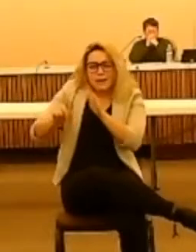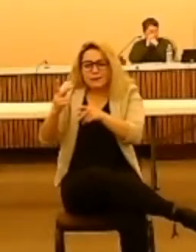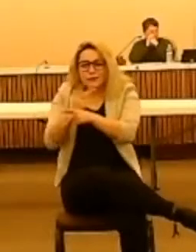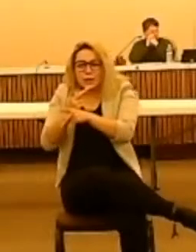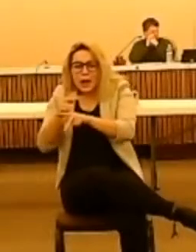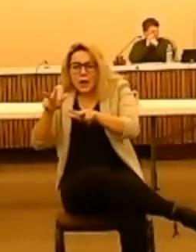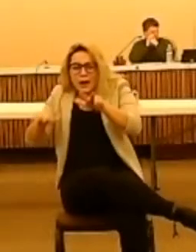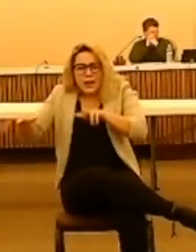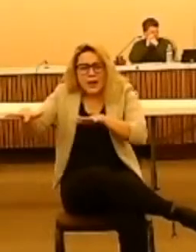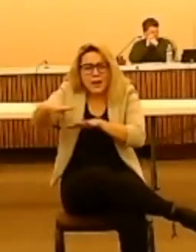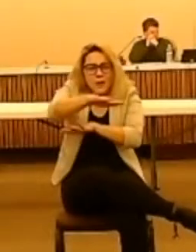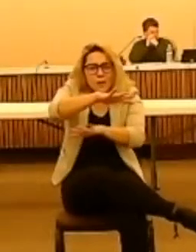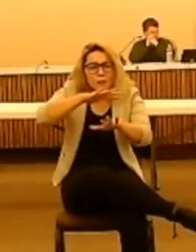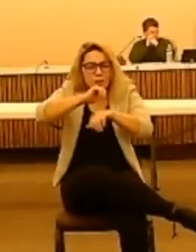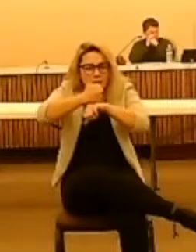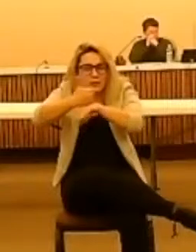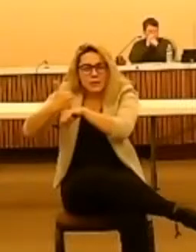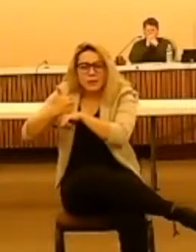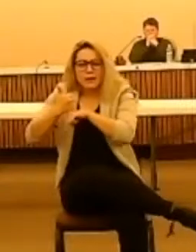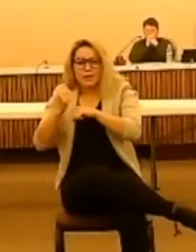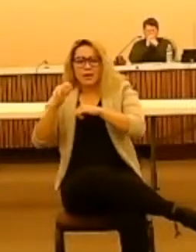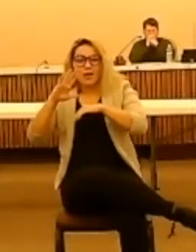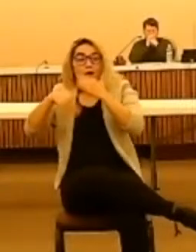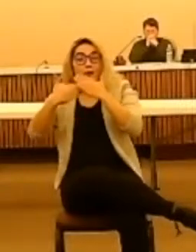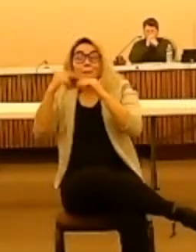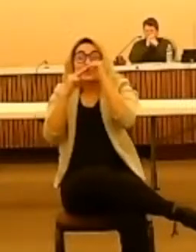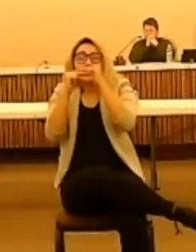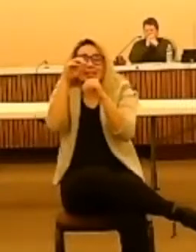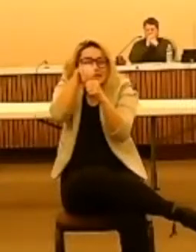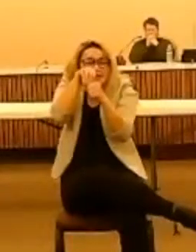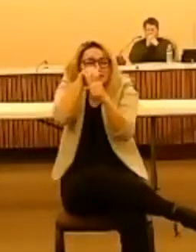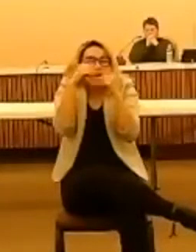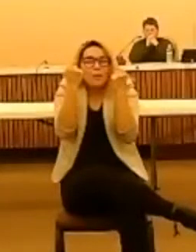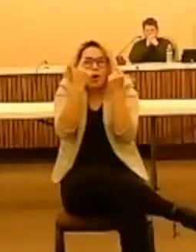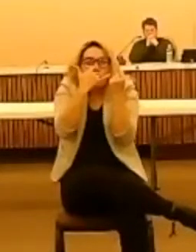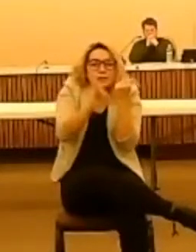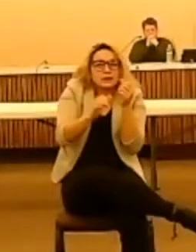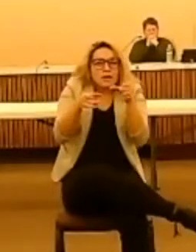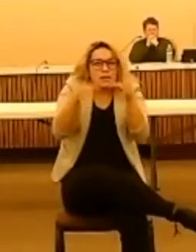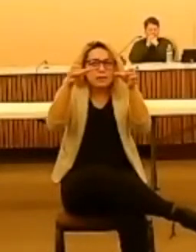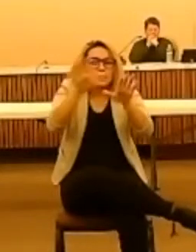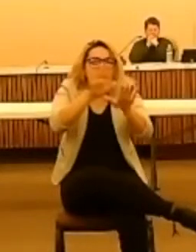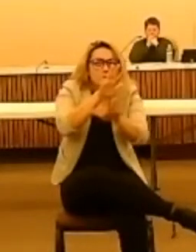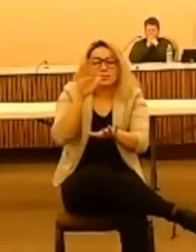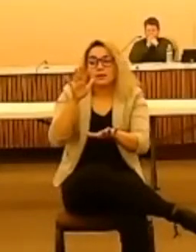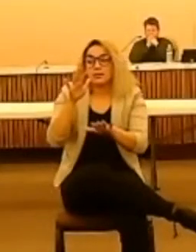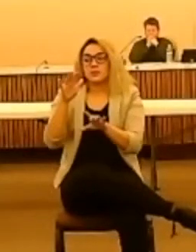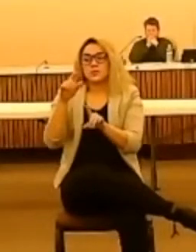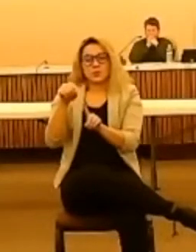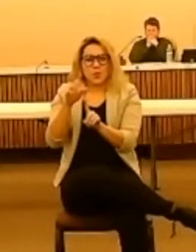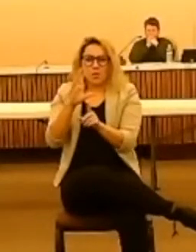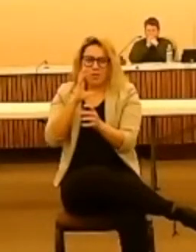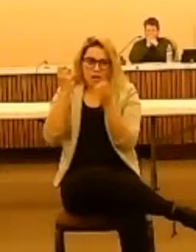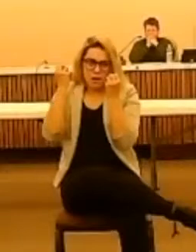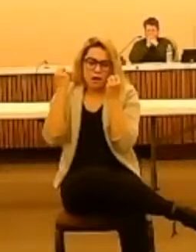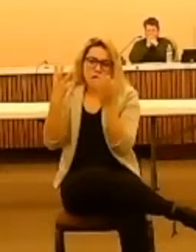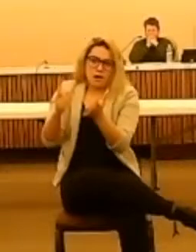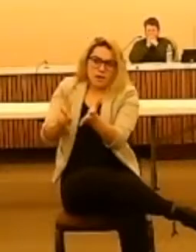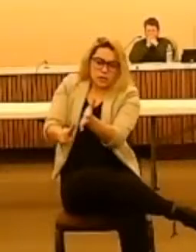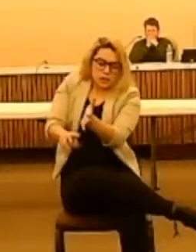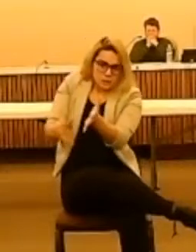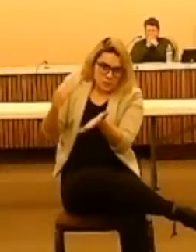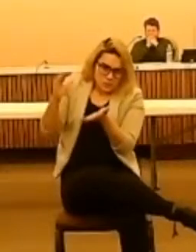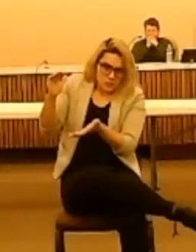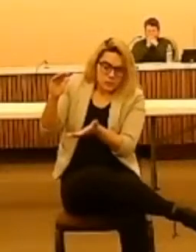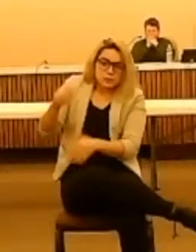land uses to the infrastructure and everything that goes along with that. So I guess I'll start quickly by going and just